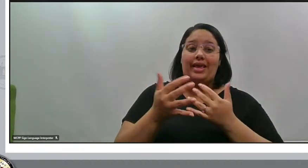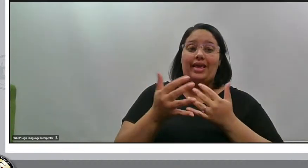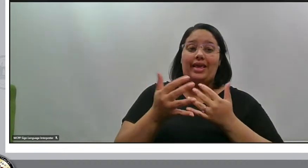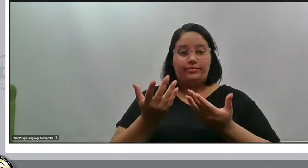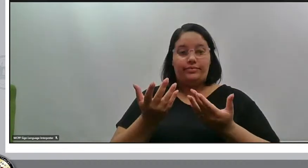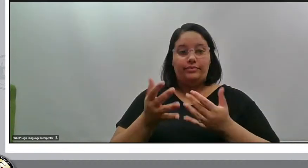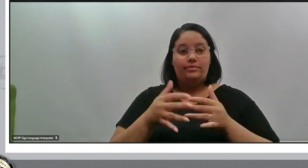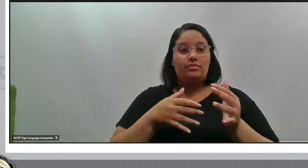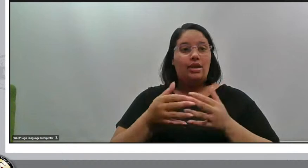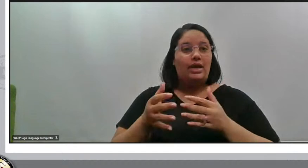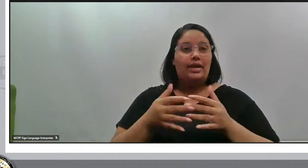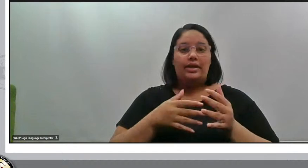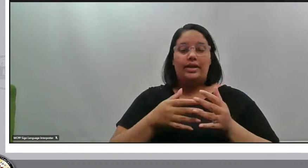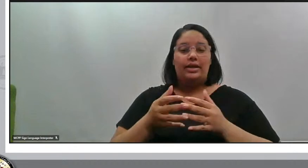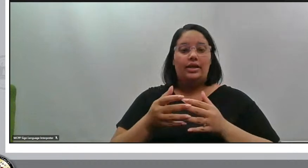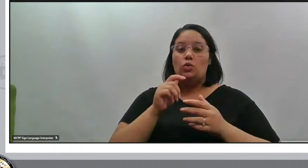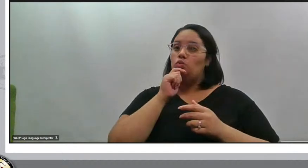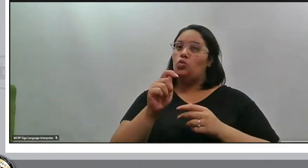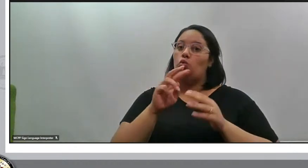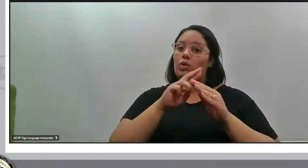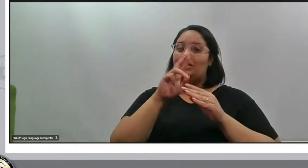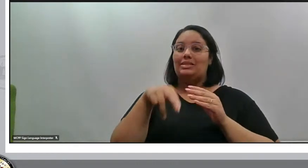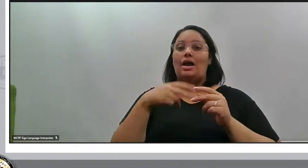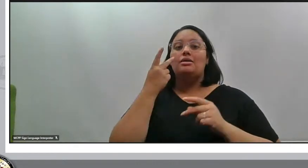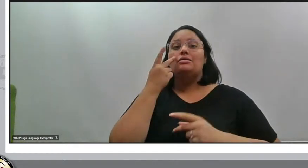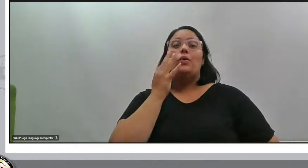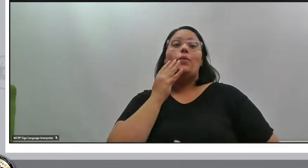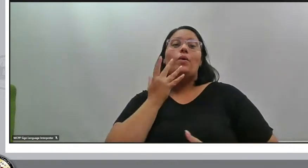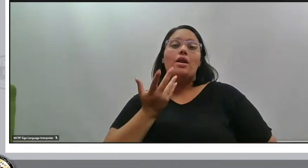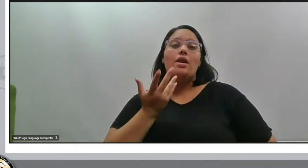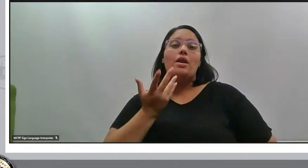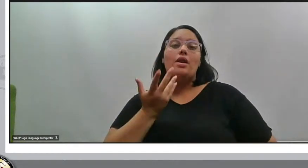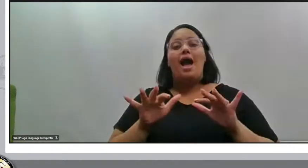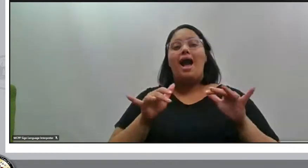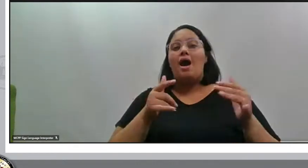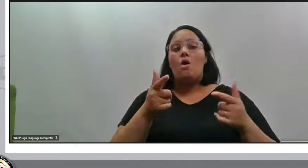any tangible results, and what has led to